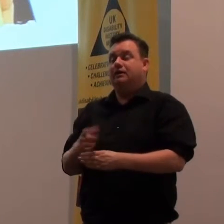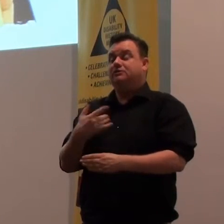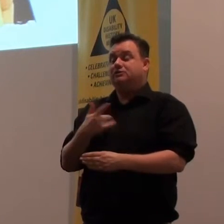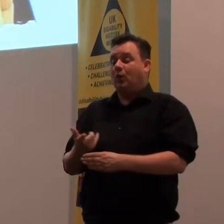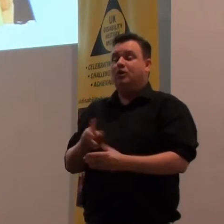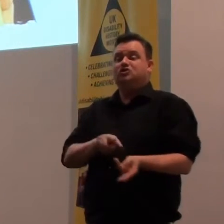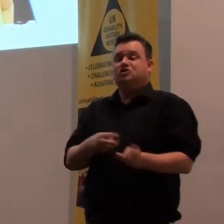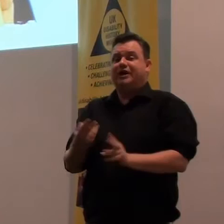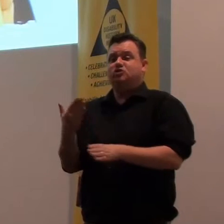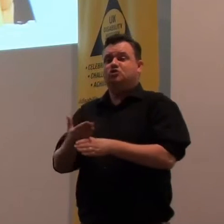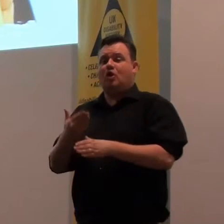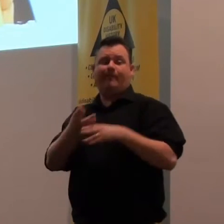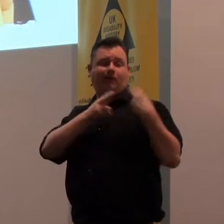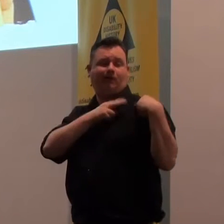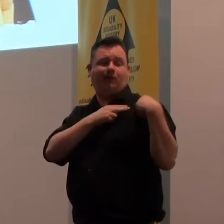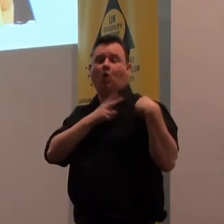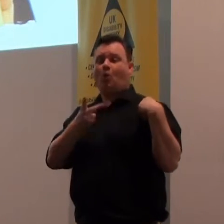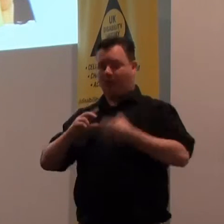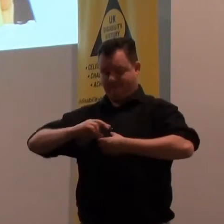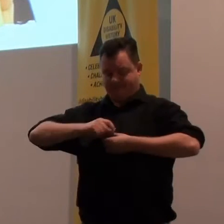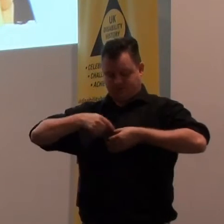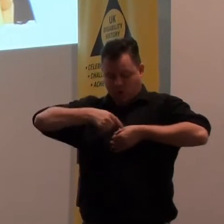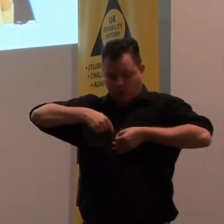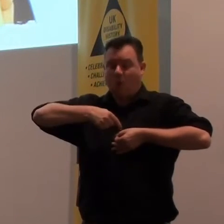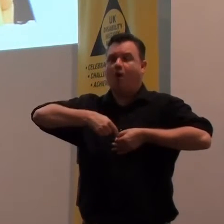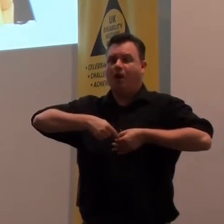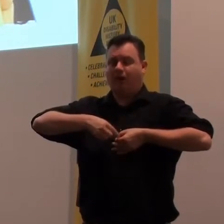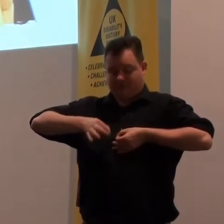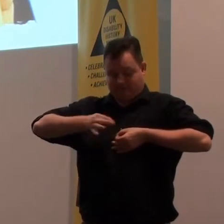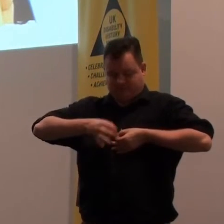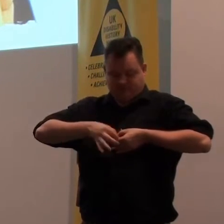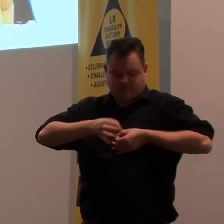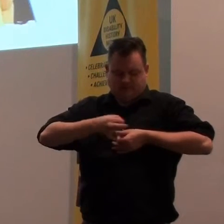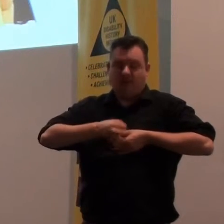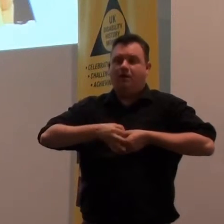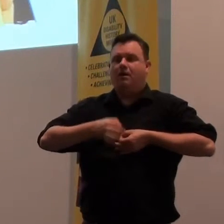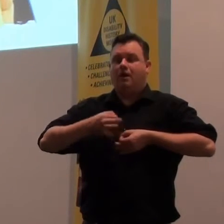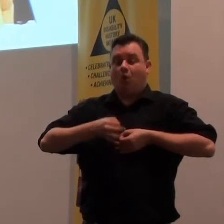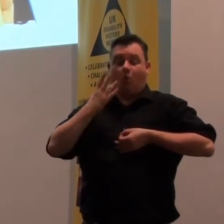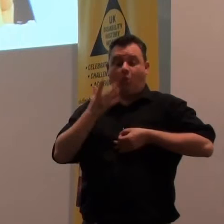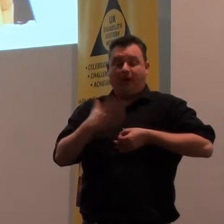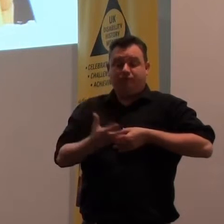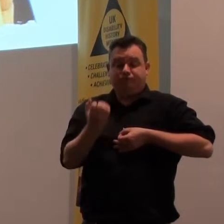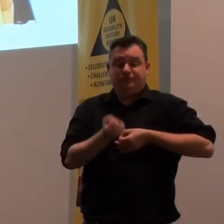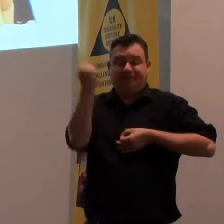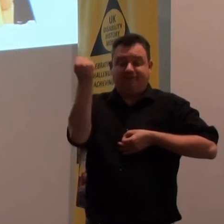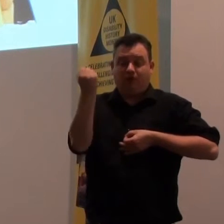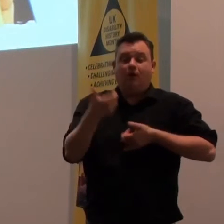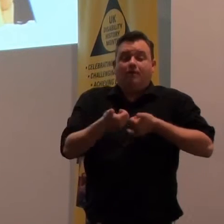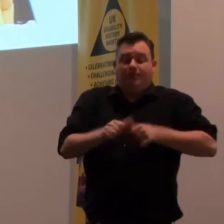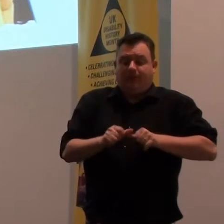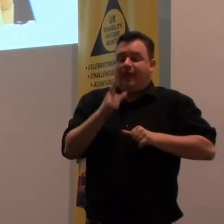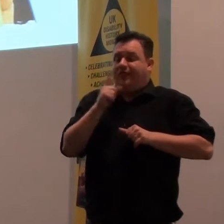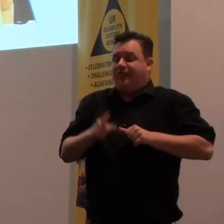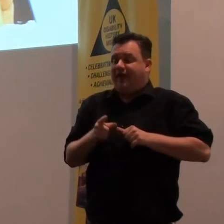buttonholes and said, if you don't, you know, and when you can do a decent buttonhole, we'll move you on to something else. And